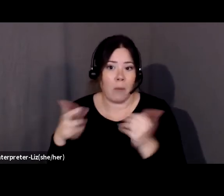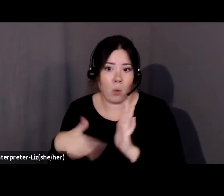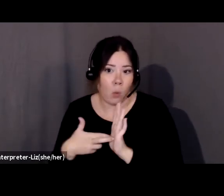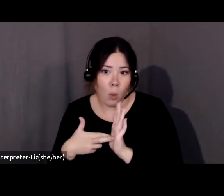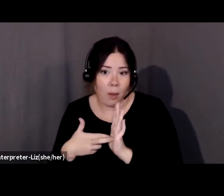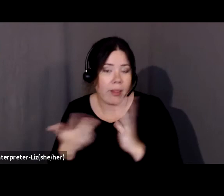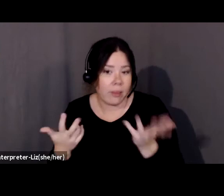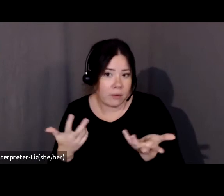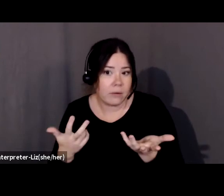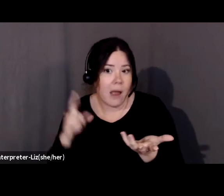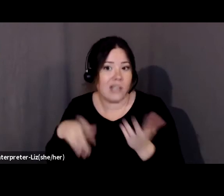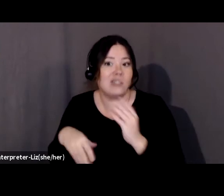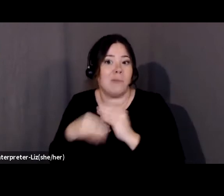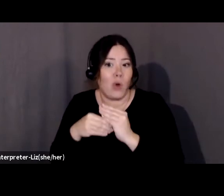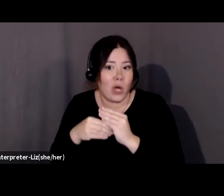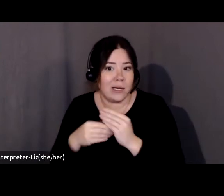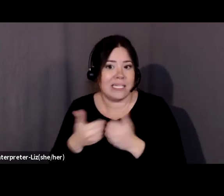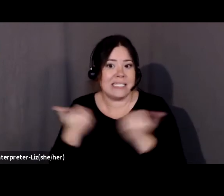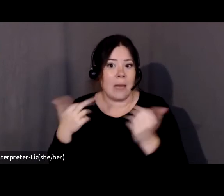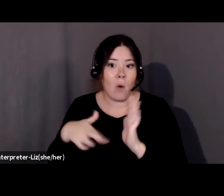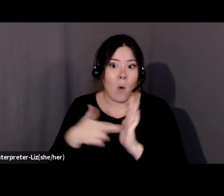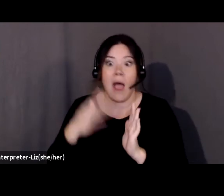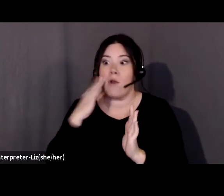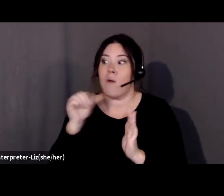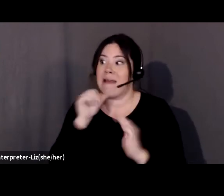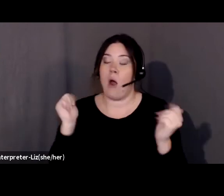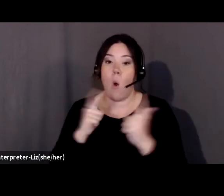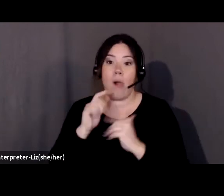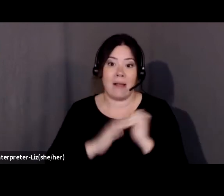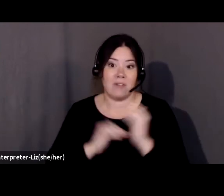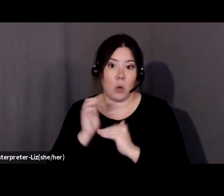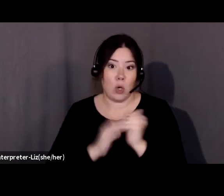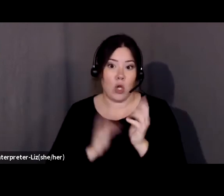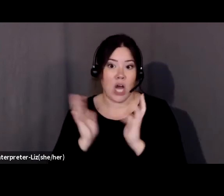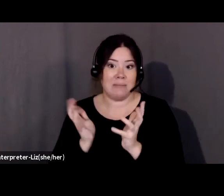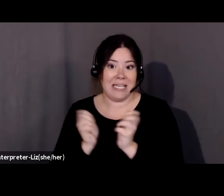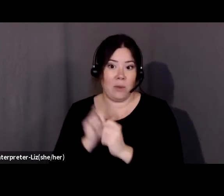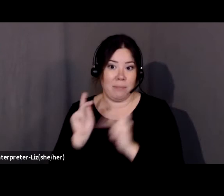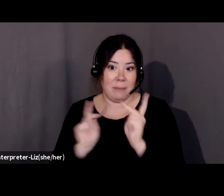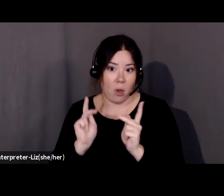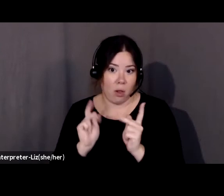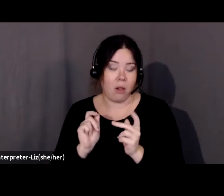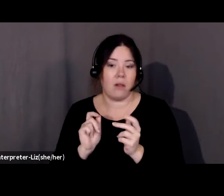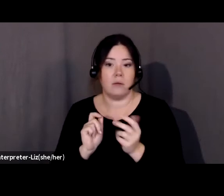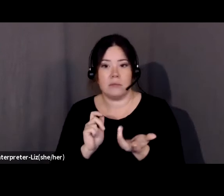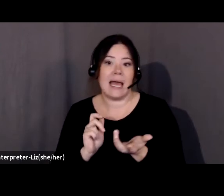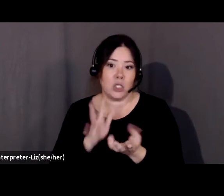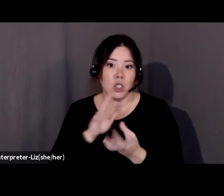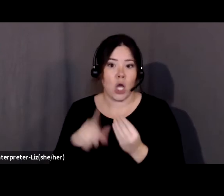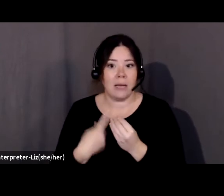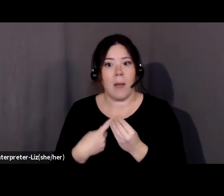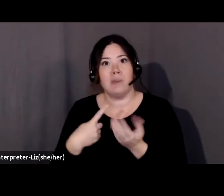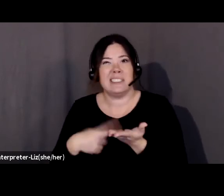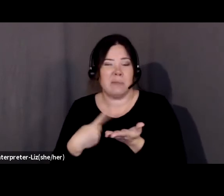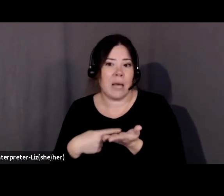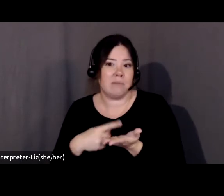I just put it in a separate role because I know not everyone is comfortable speaking with people, and again, talking about sometimes very